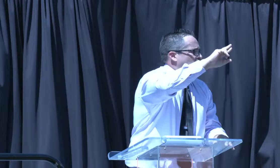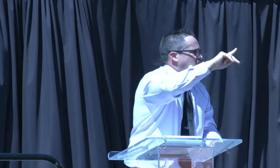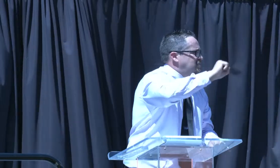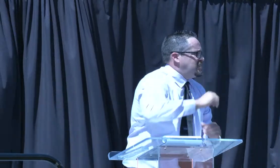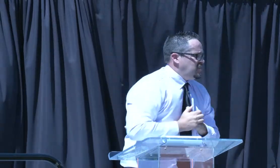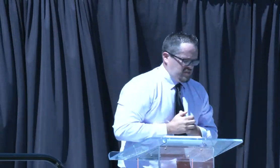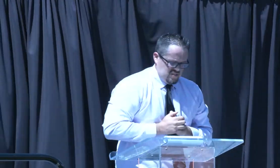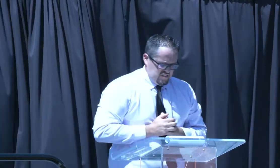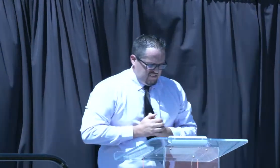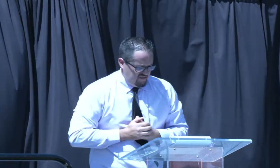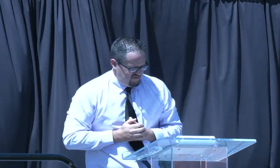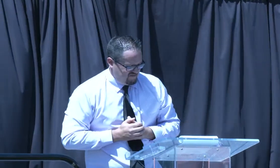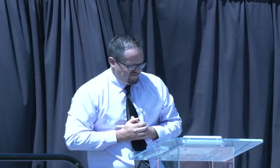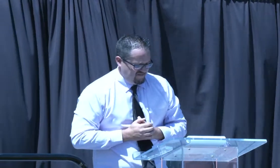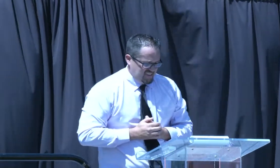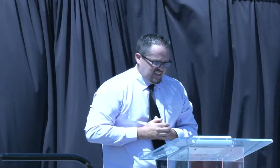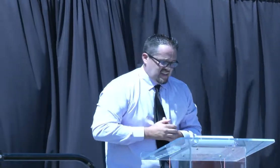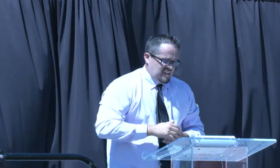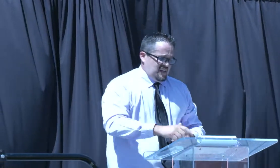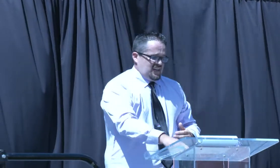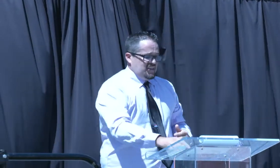Please check out our country's national parks.